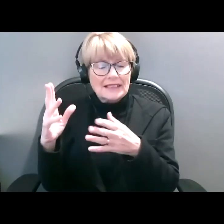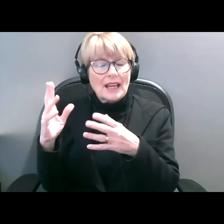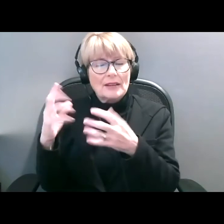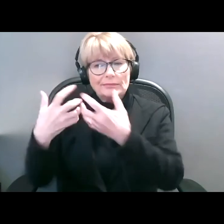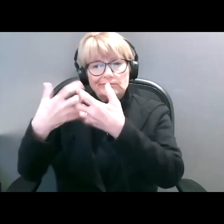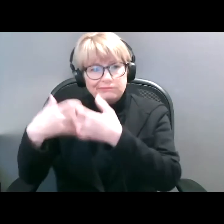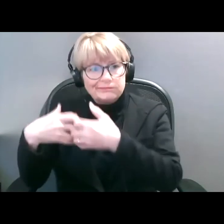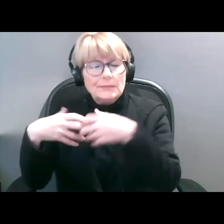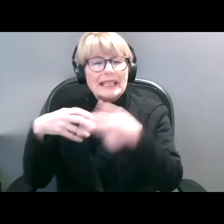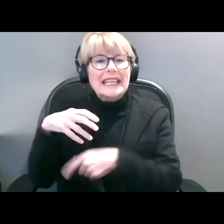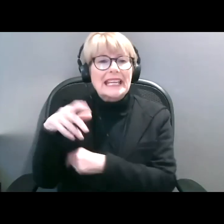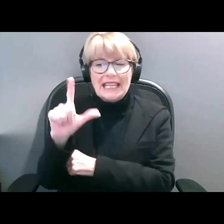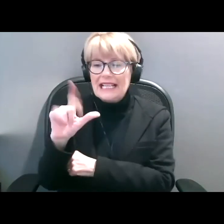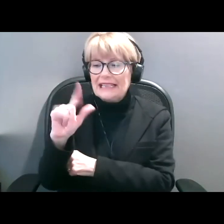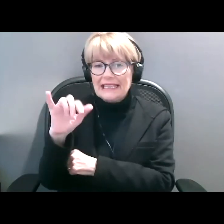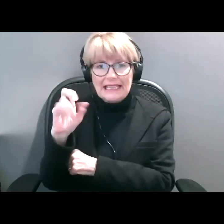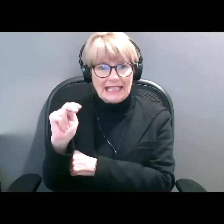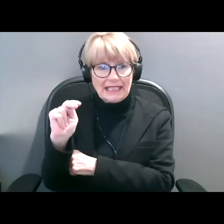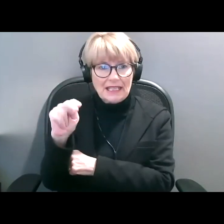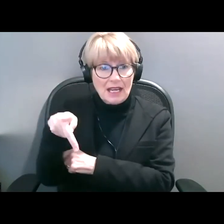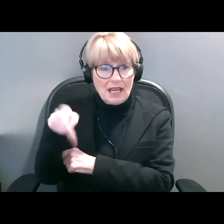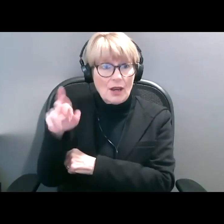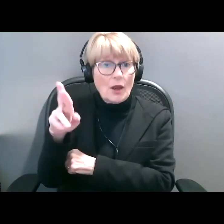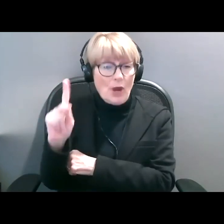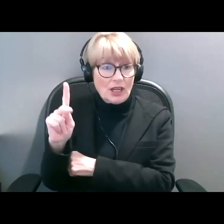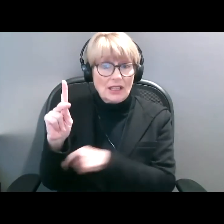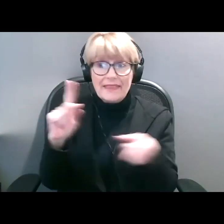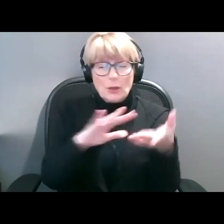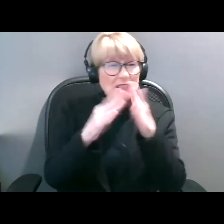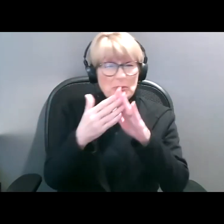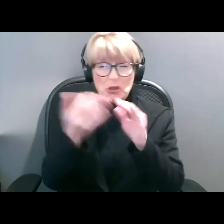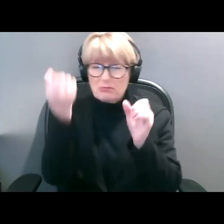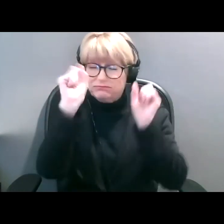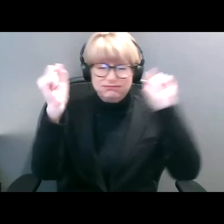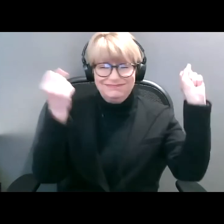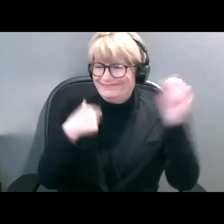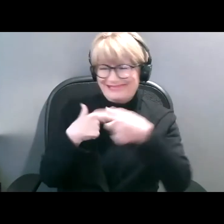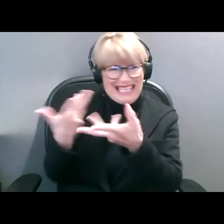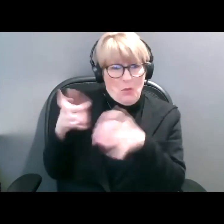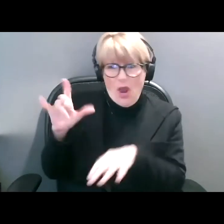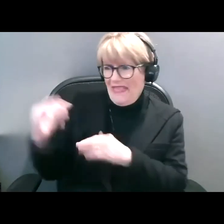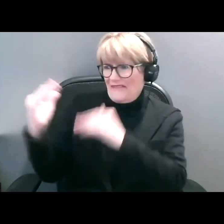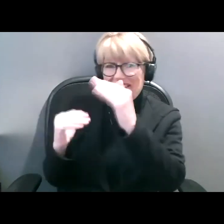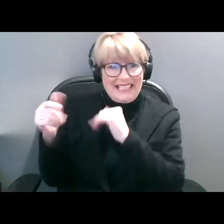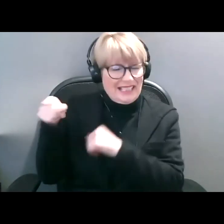was a significant community uprising that they no longer wanted this facility in Lincoln Park.